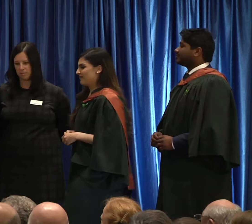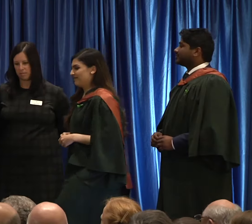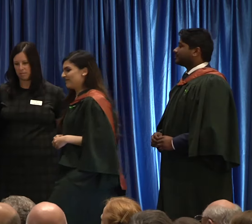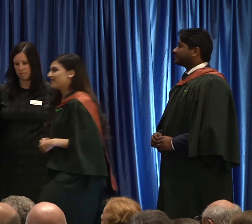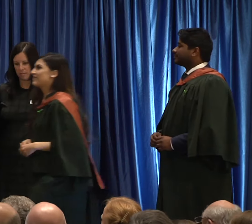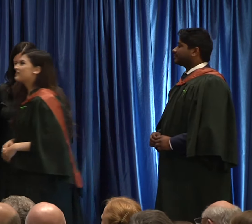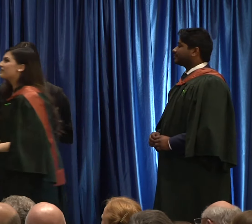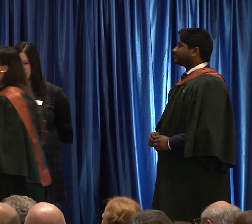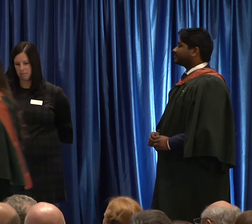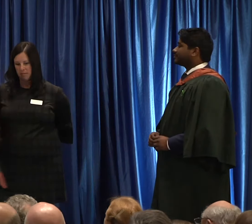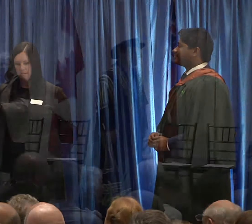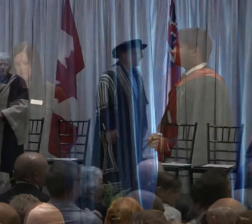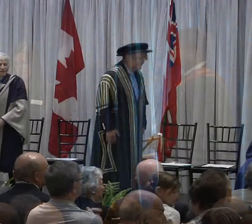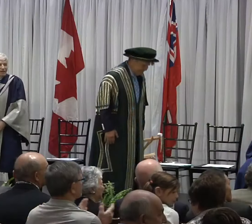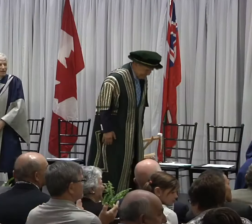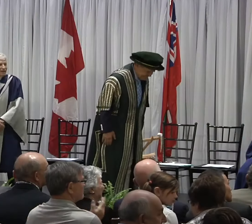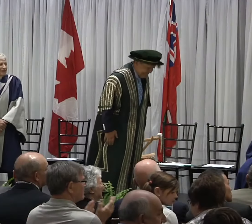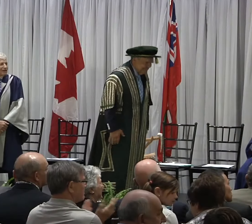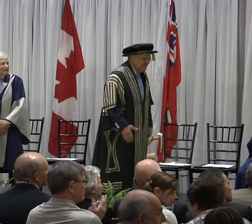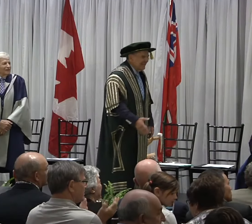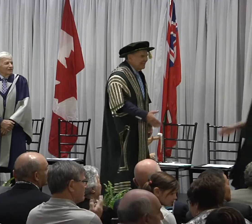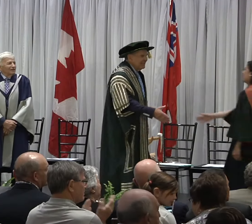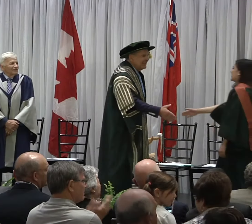Madia Fatsima Naki.